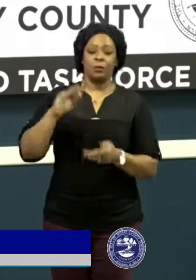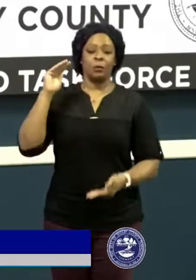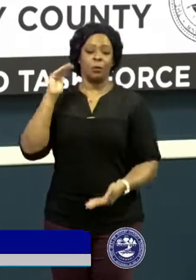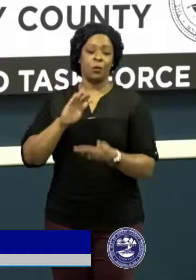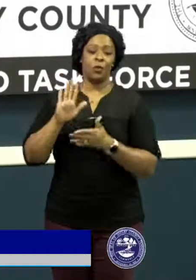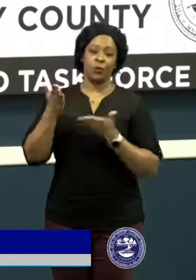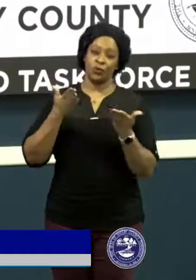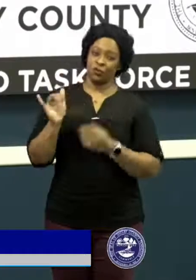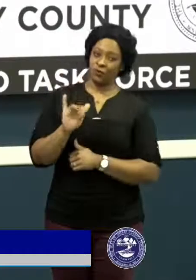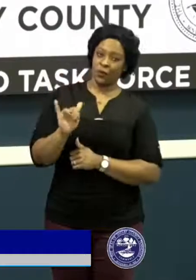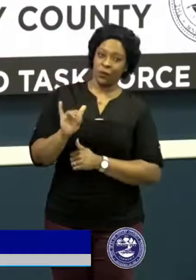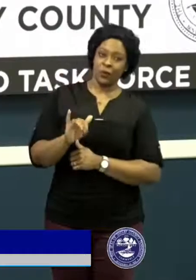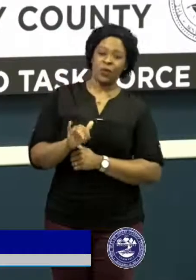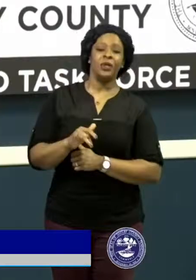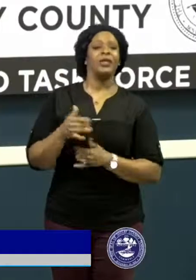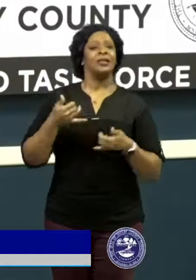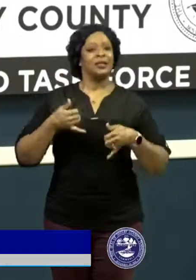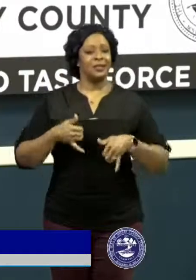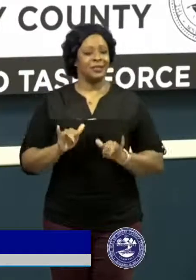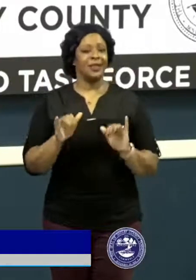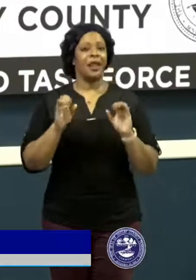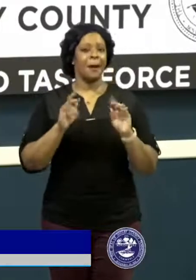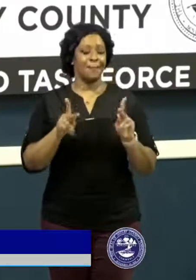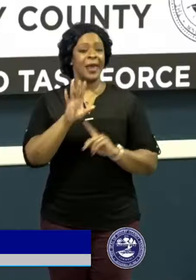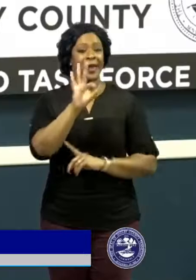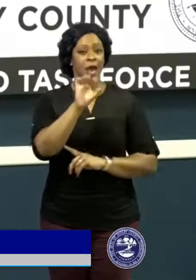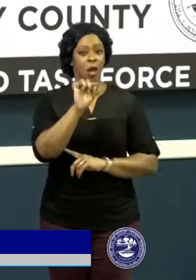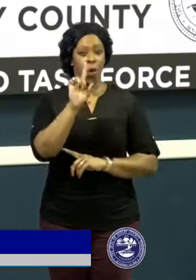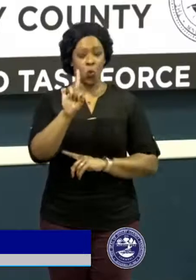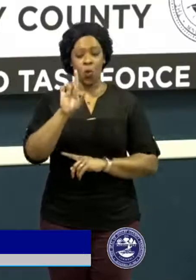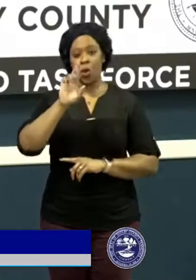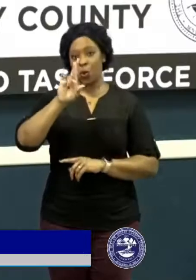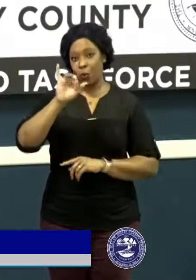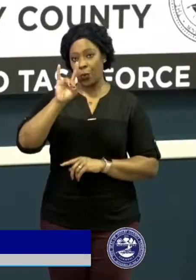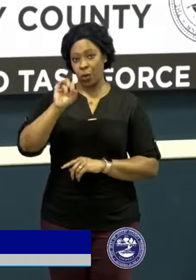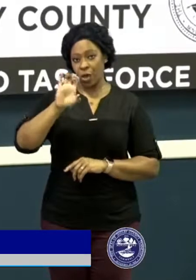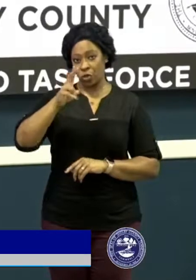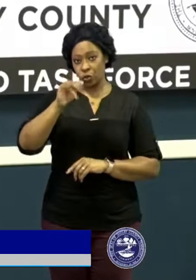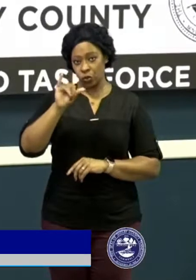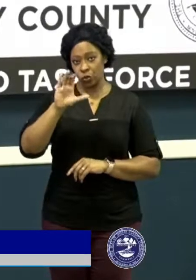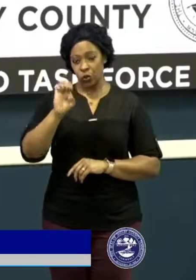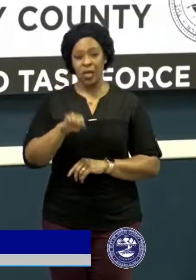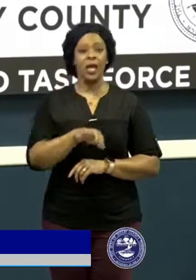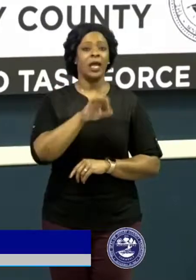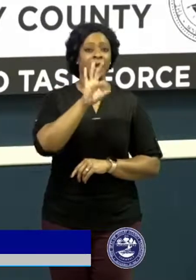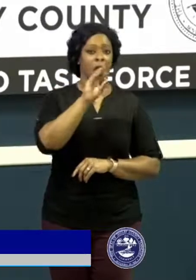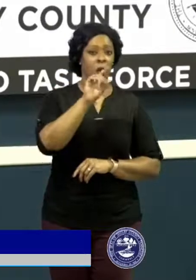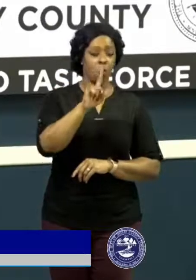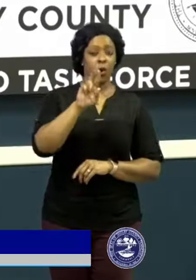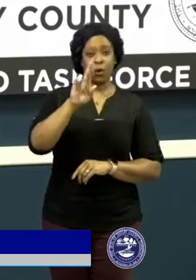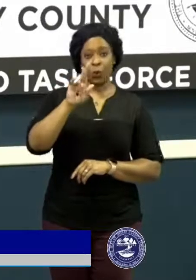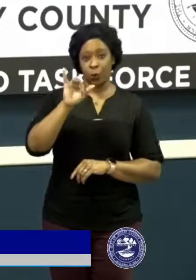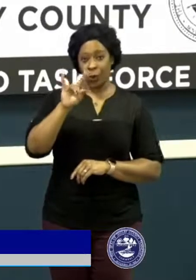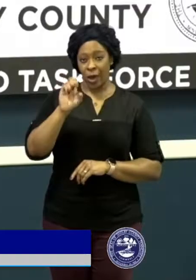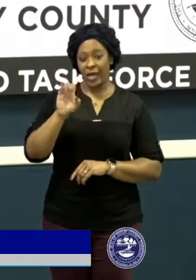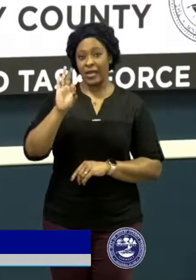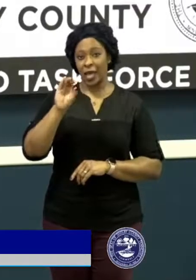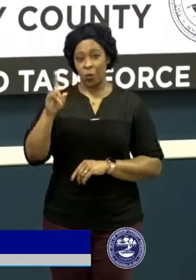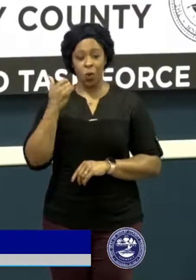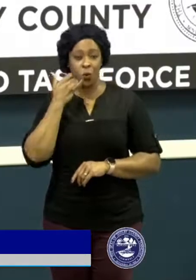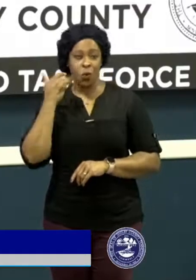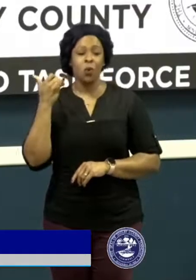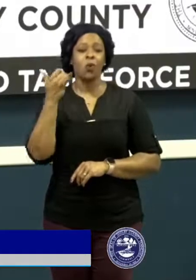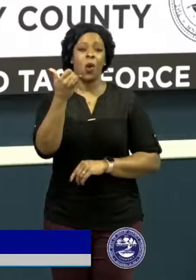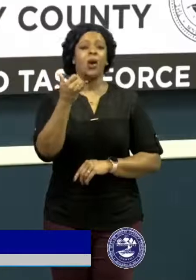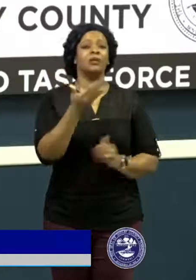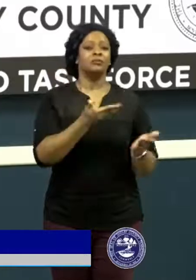service. There still is the opportunity through 901 Ride Choice. If you dial 901 Ride 901, you can get a ride to a